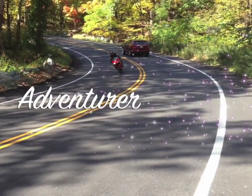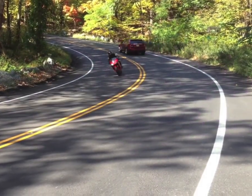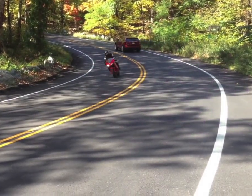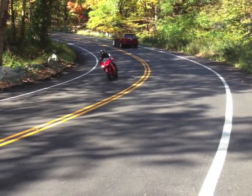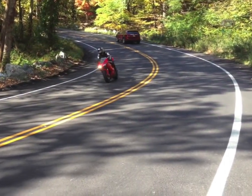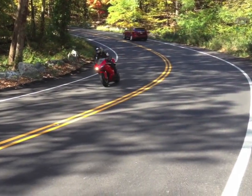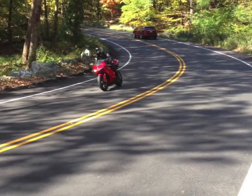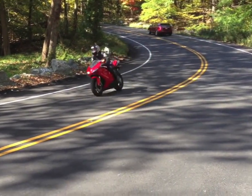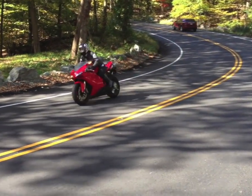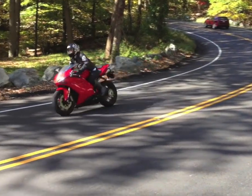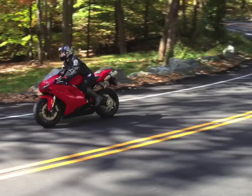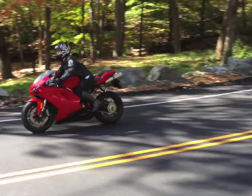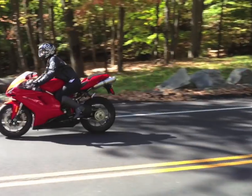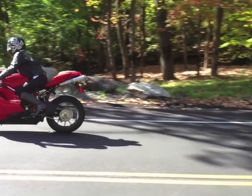adventure and travel,